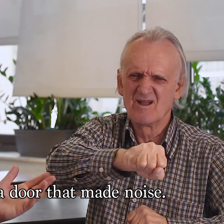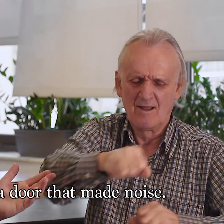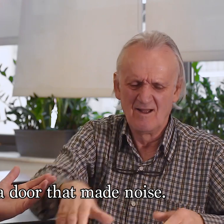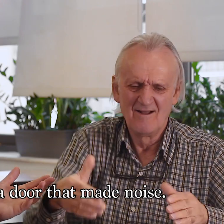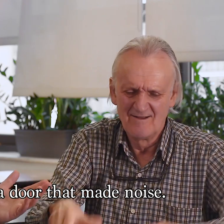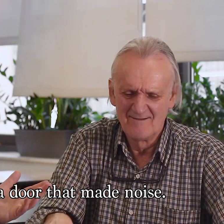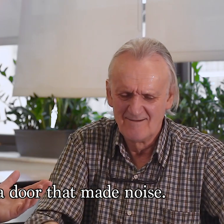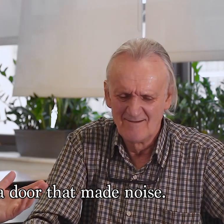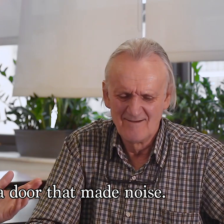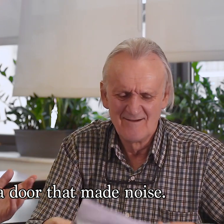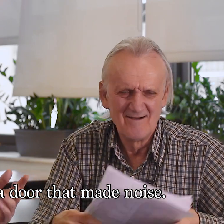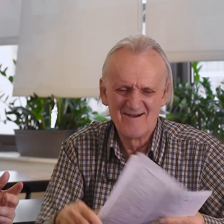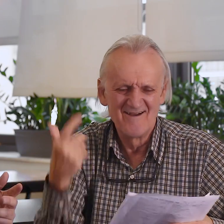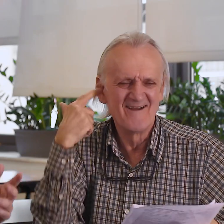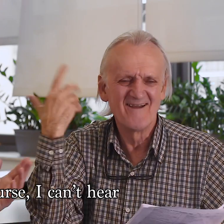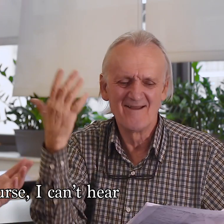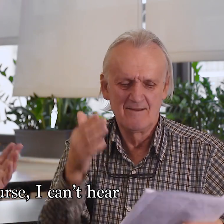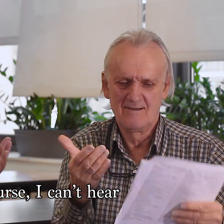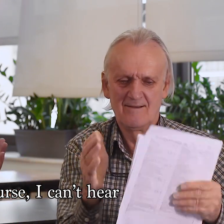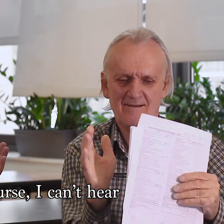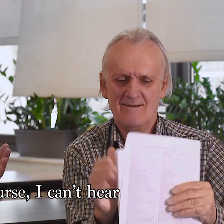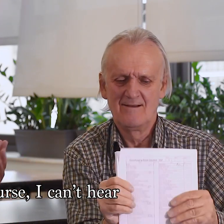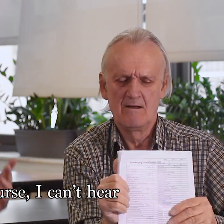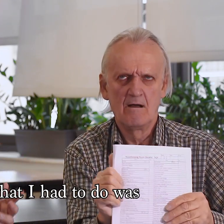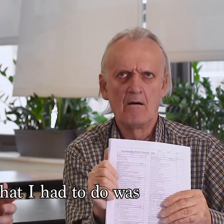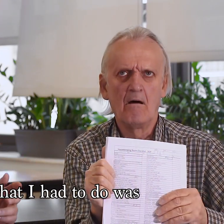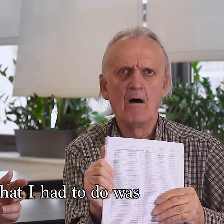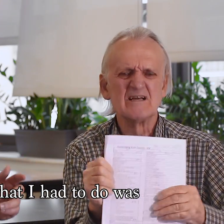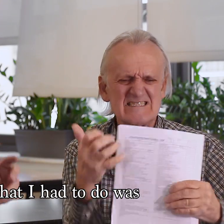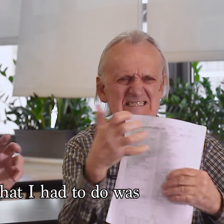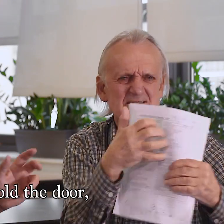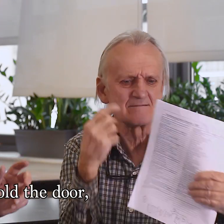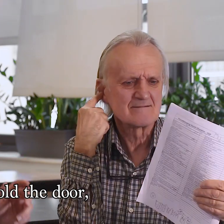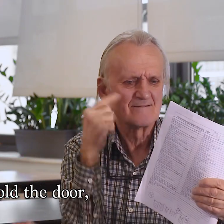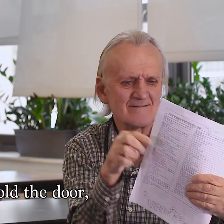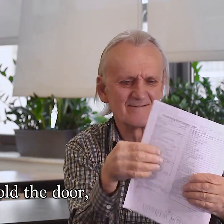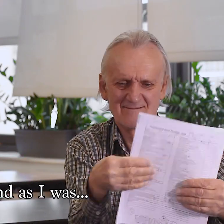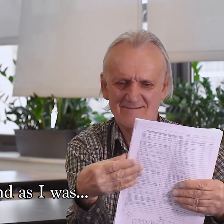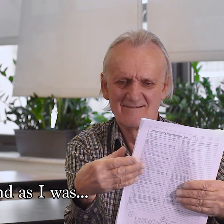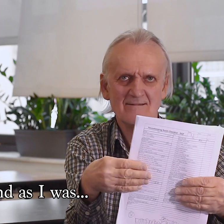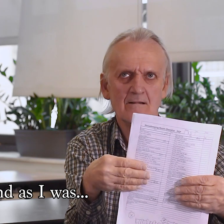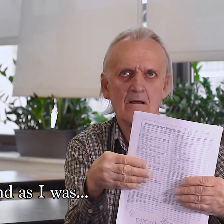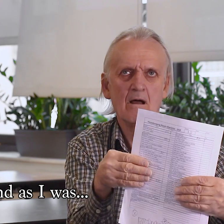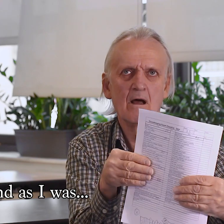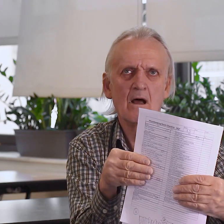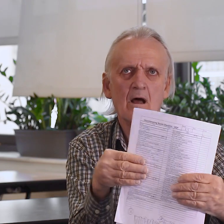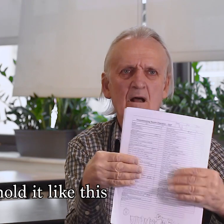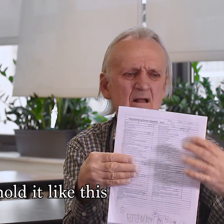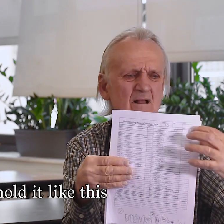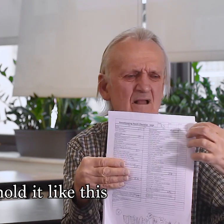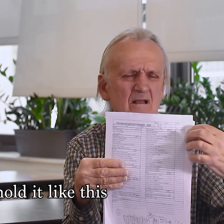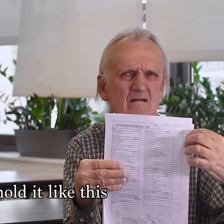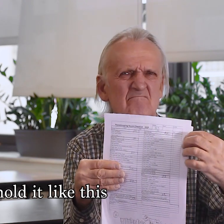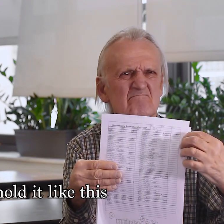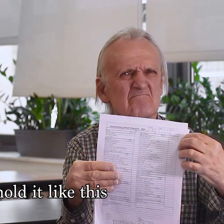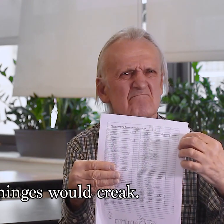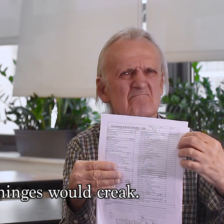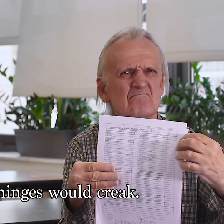was a door that made noise. Of course, I can't hear. So what I had to do was hold the door. And as I was, I hold it like this, and the